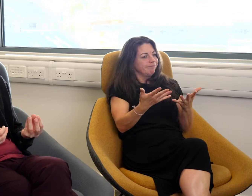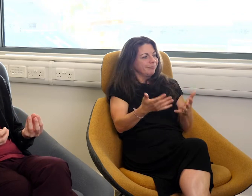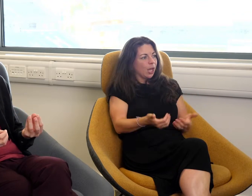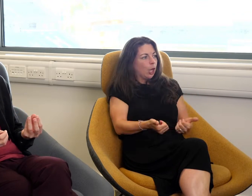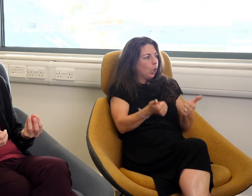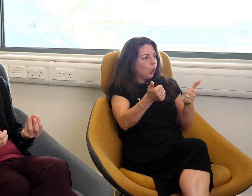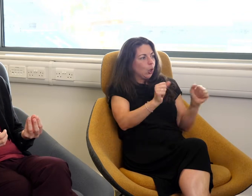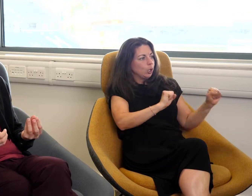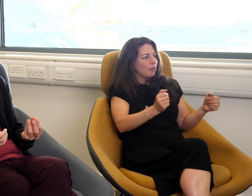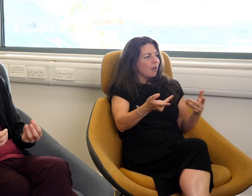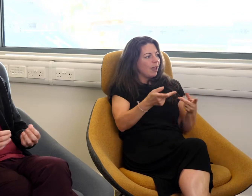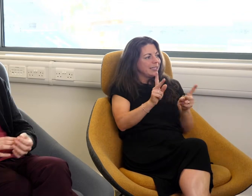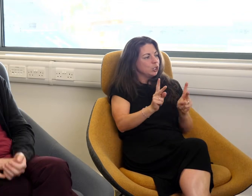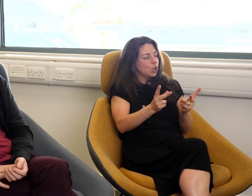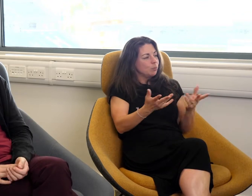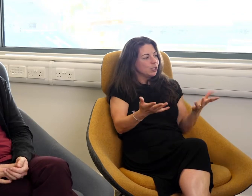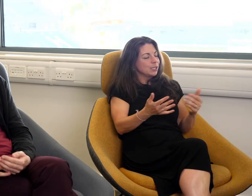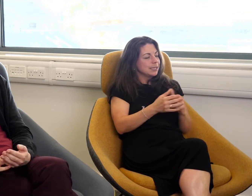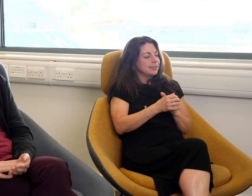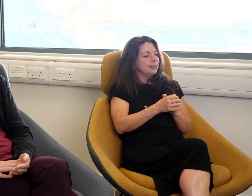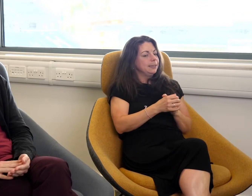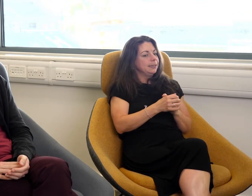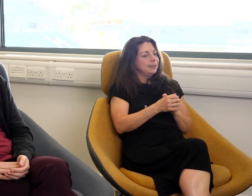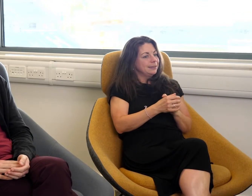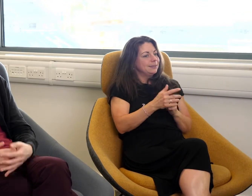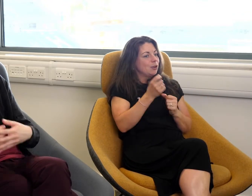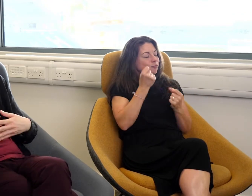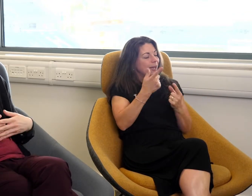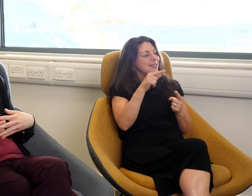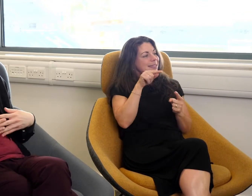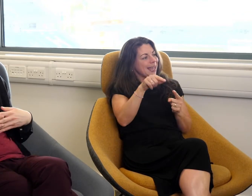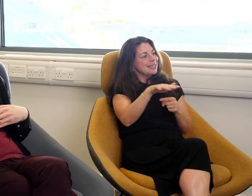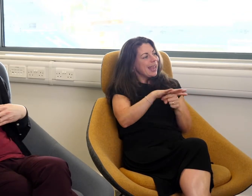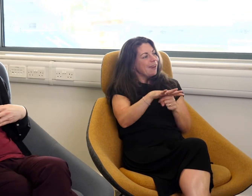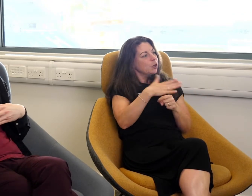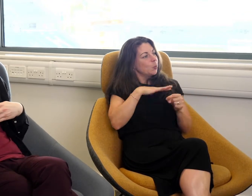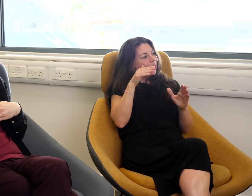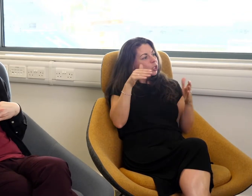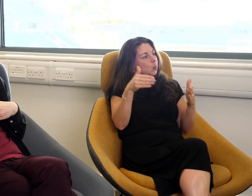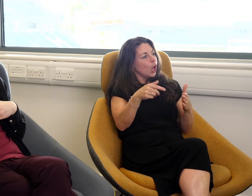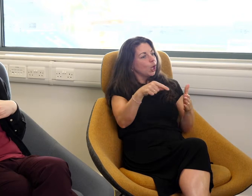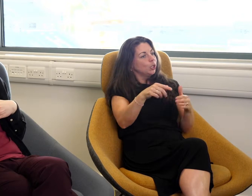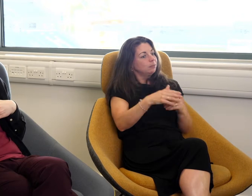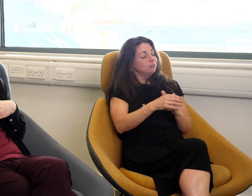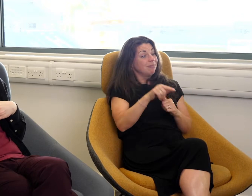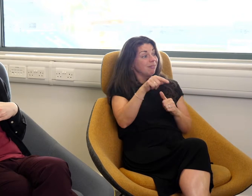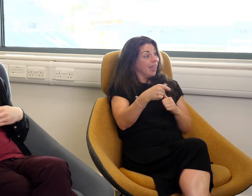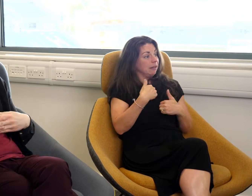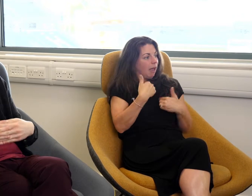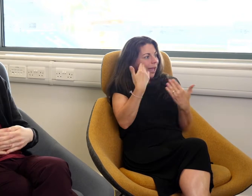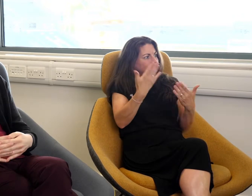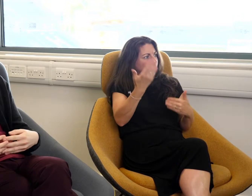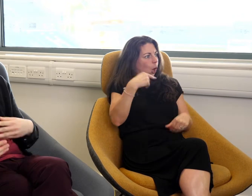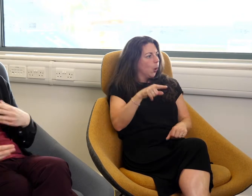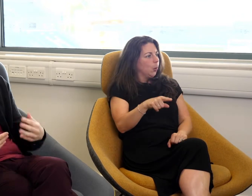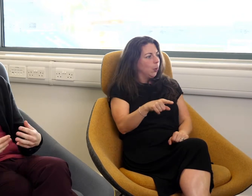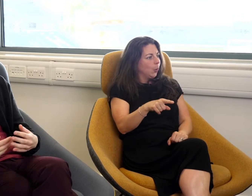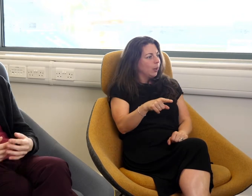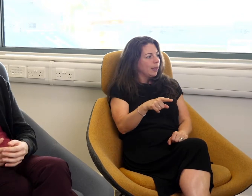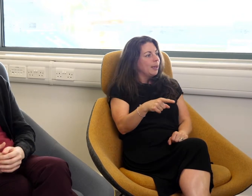ready for people, and so we need to work on that. But that's not something that I necessarily knew about beforehand, but it's something that I can then take away and